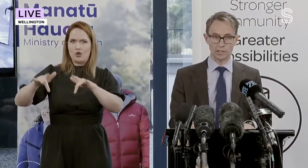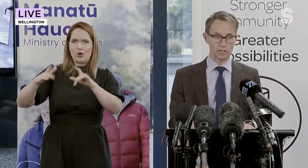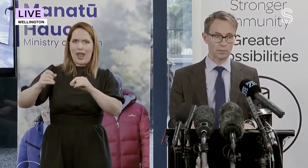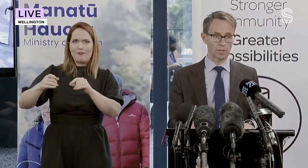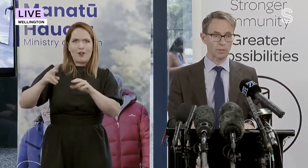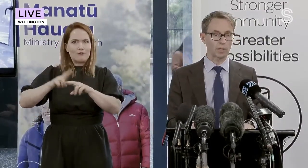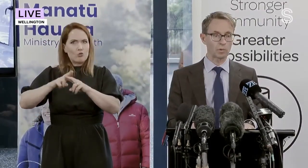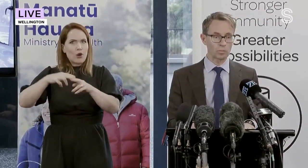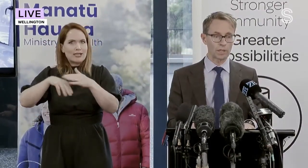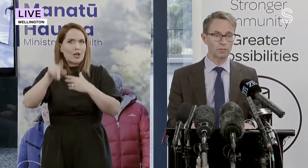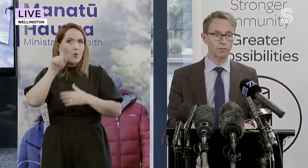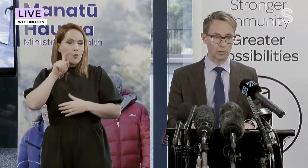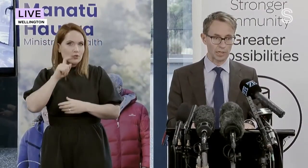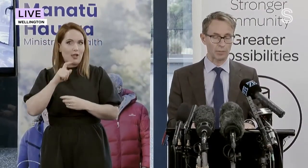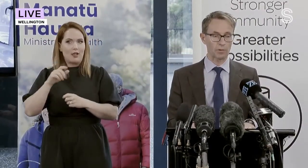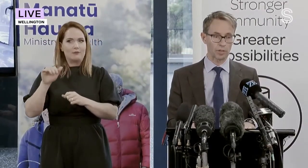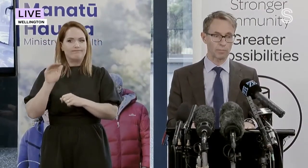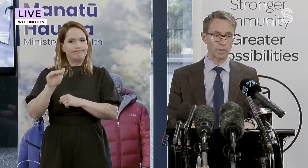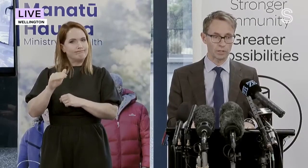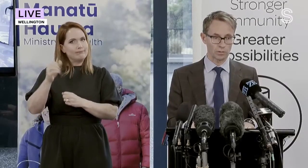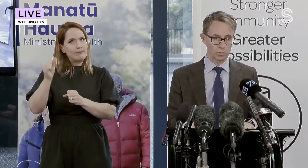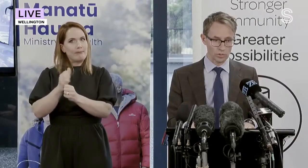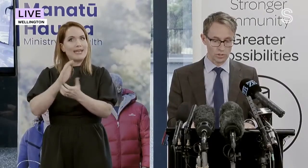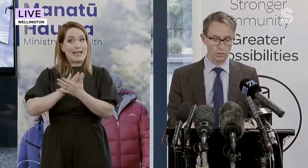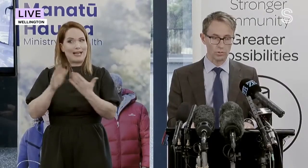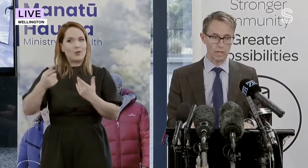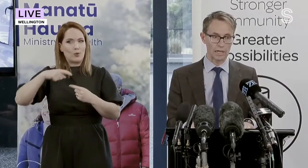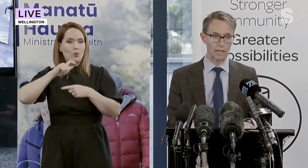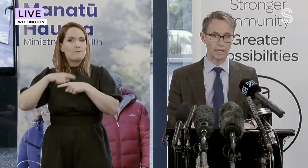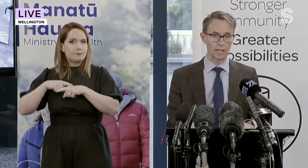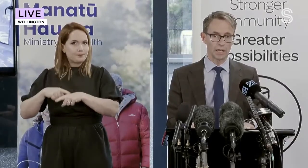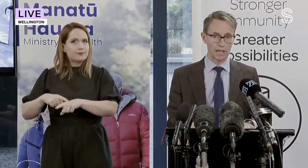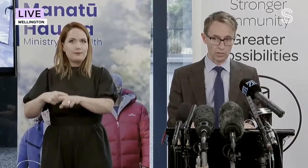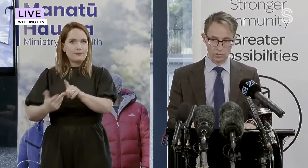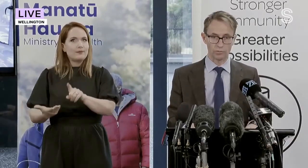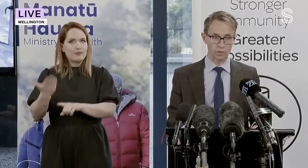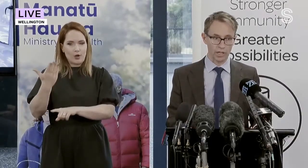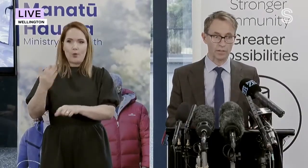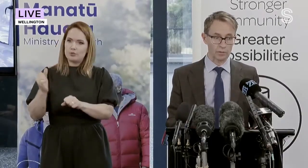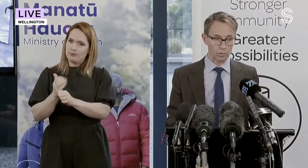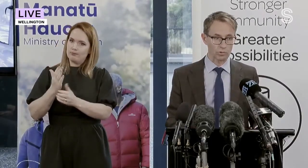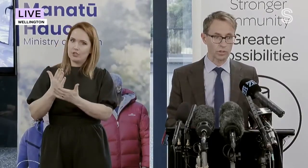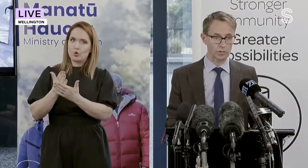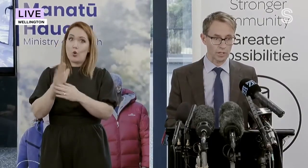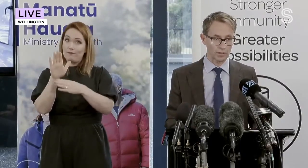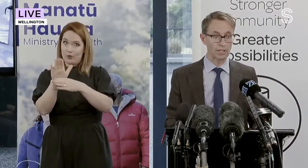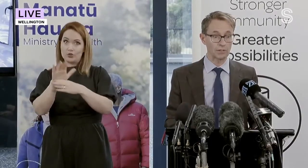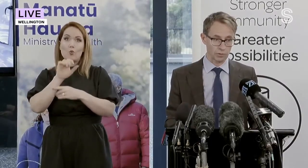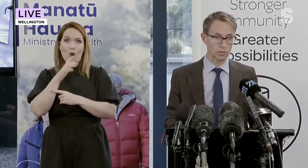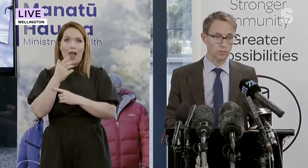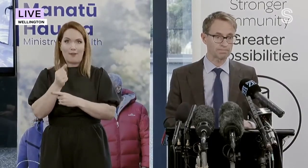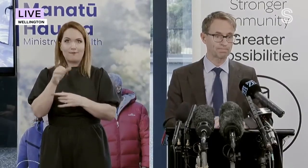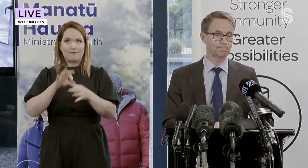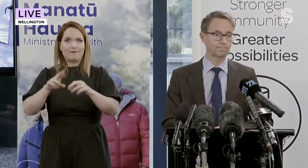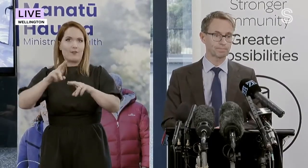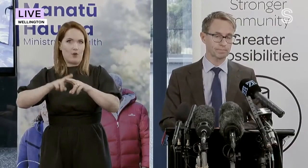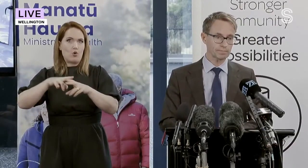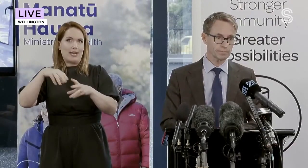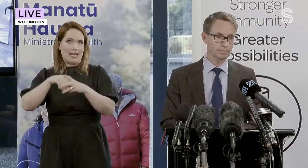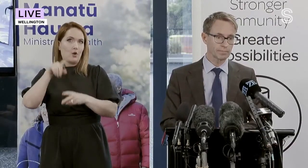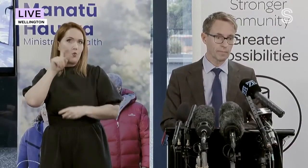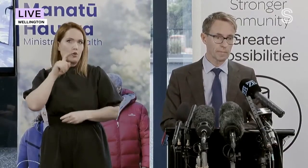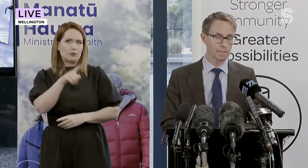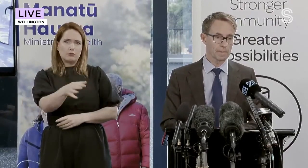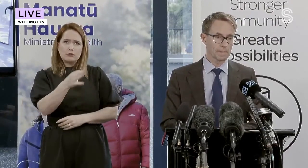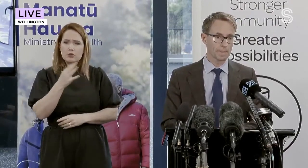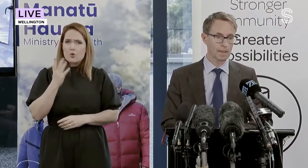very clear to them that we will be following up with them to also look to fluoridate their water in the near future. What's the time frame